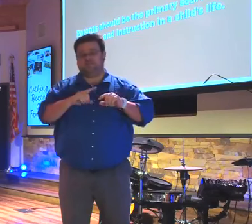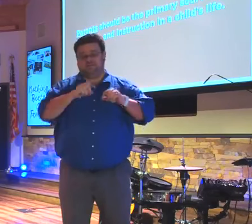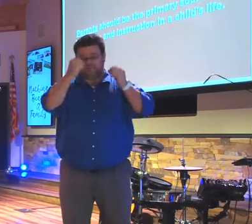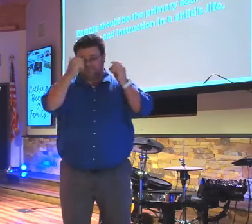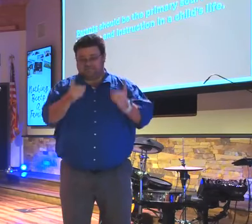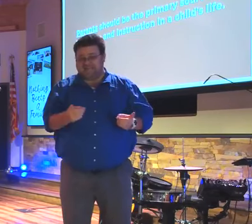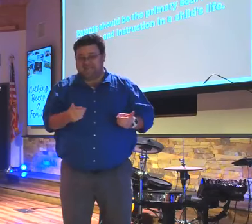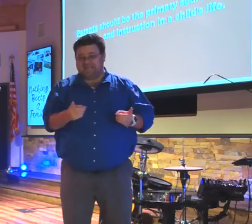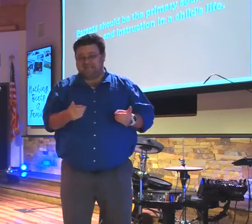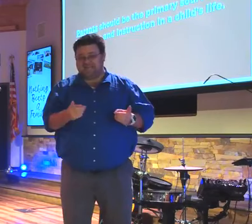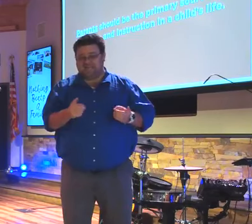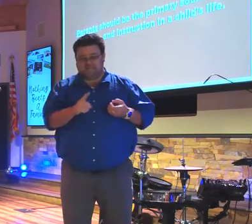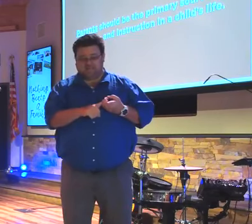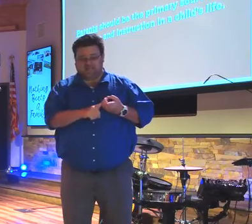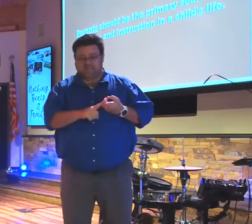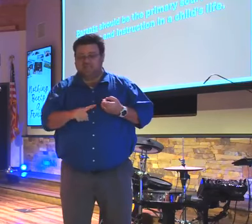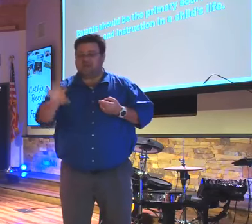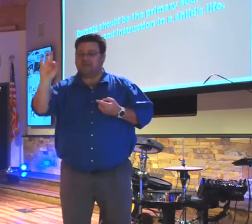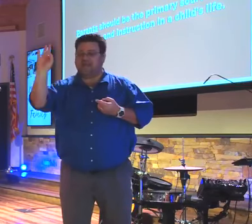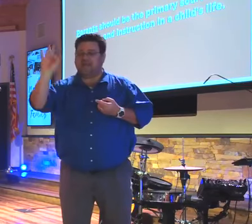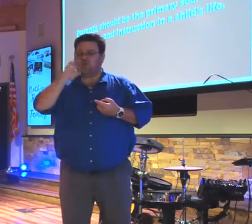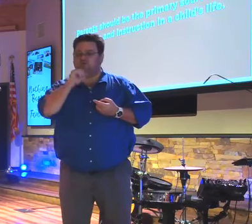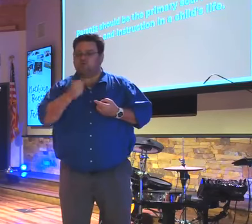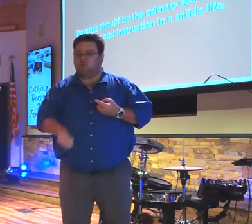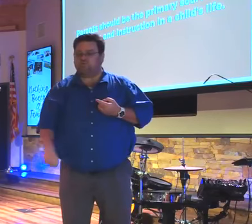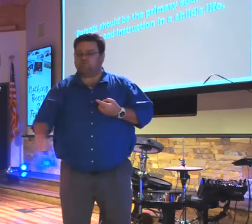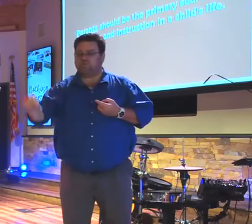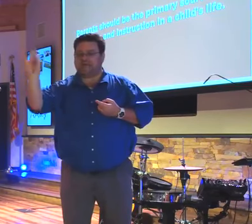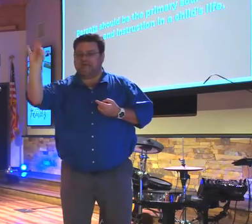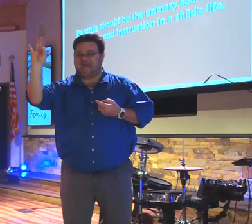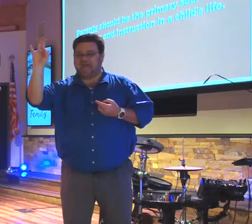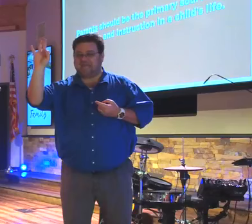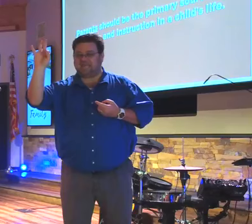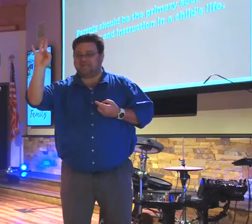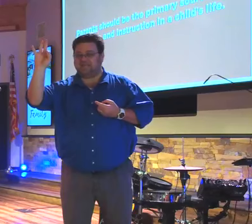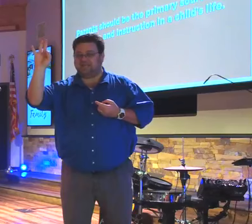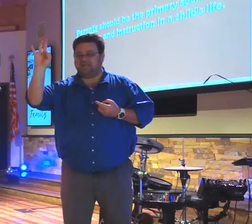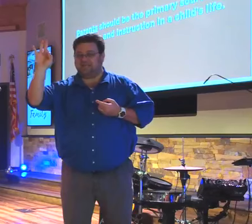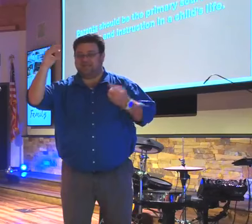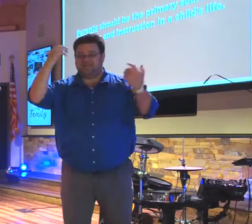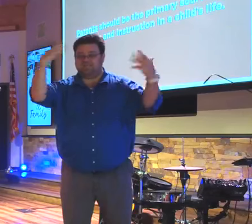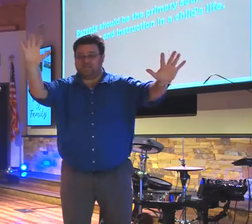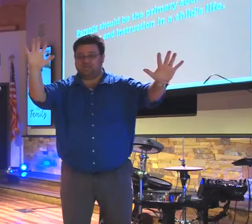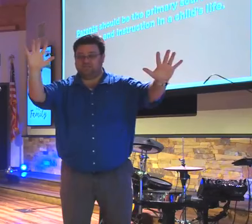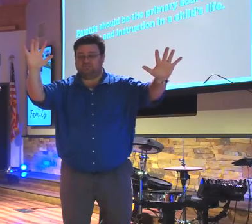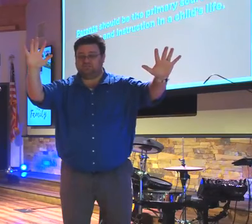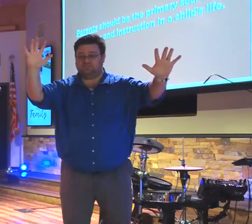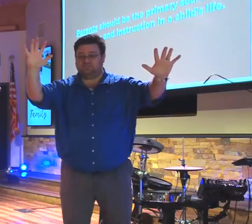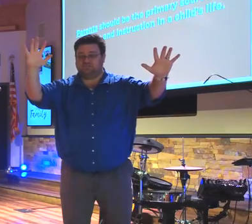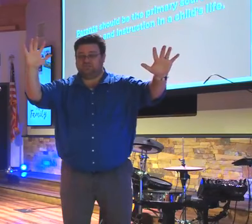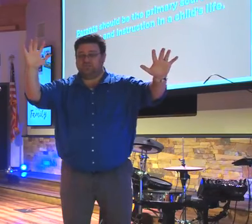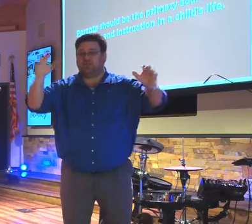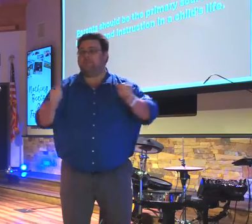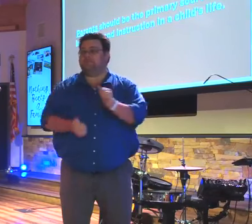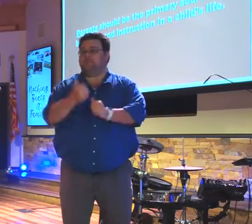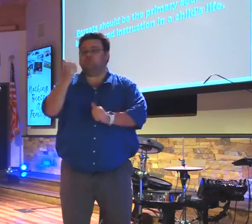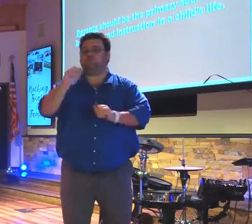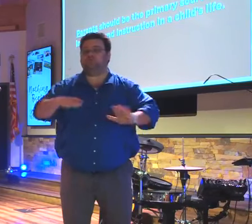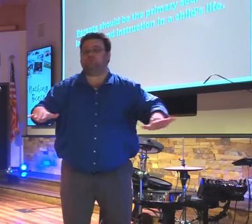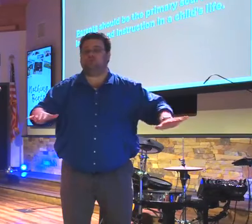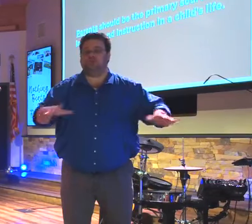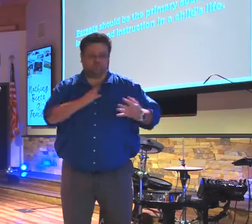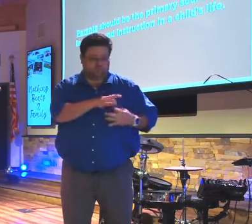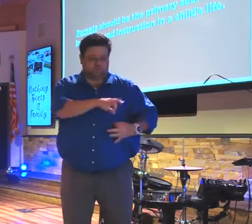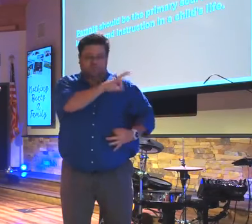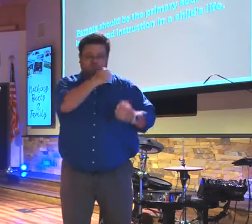determined by the time they reach nine years old. By age nine, most children have their